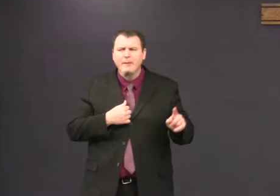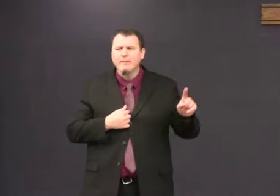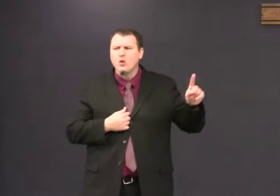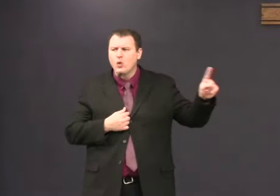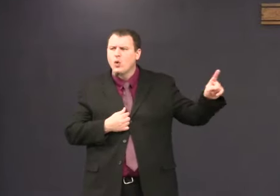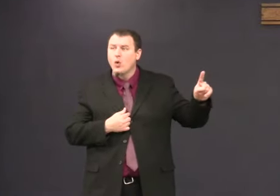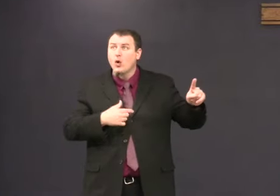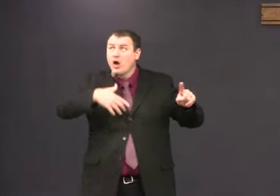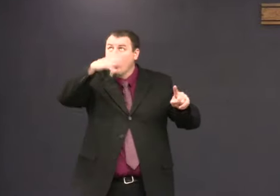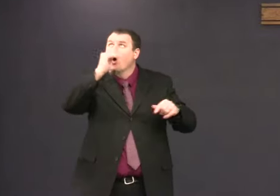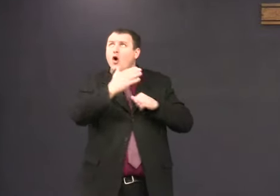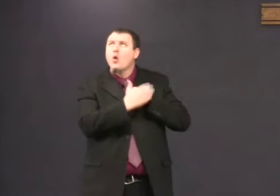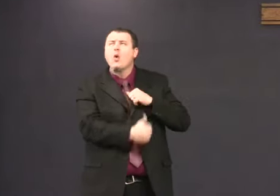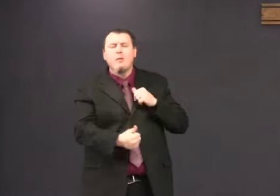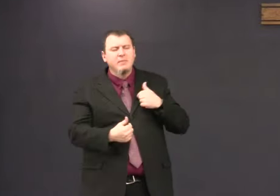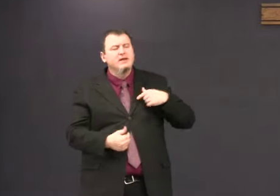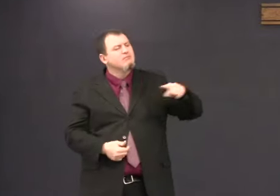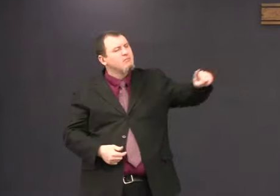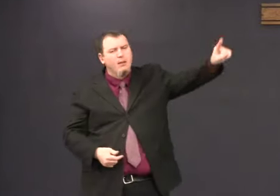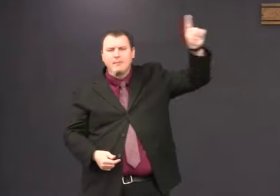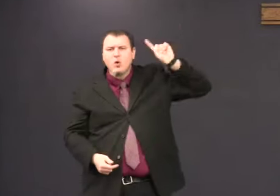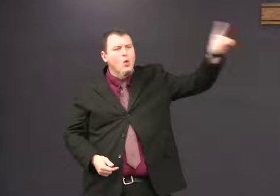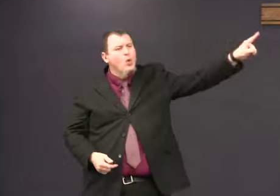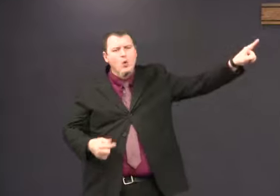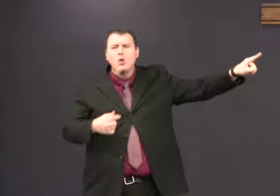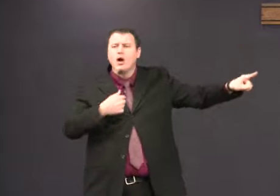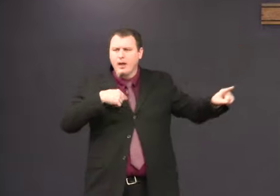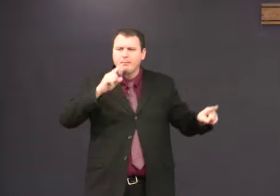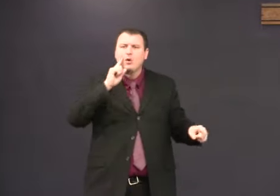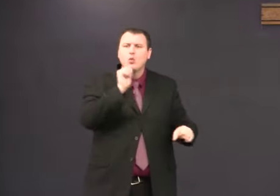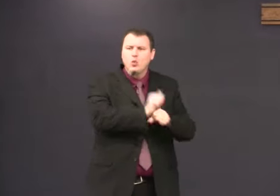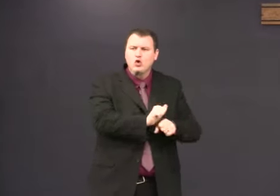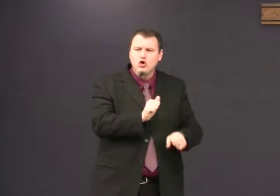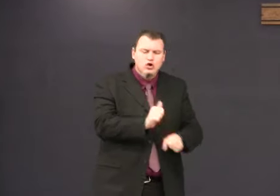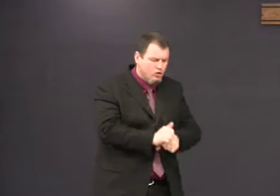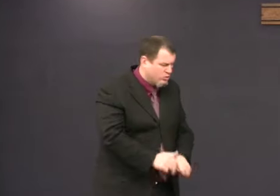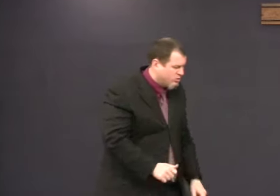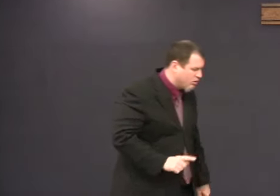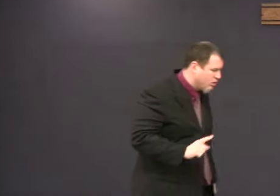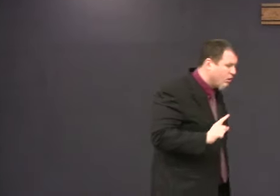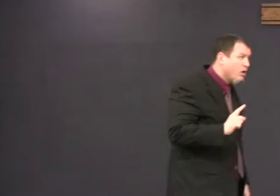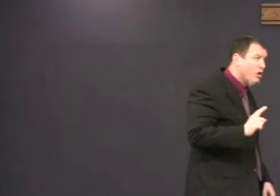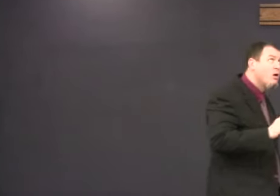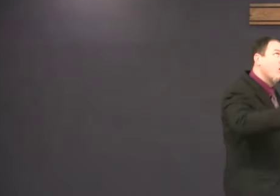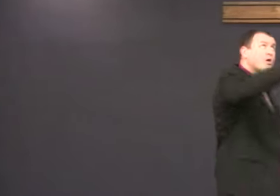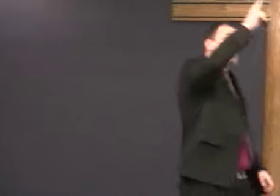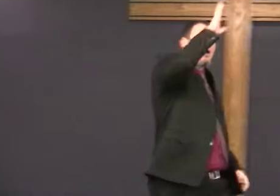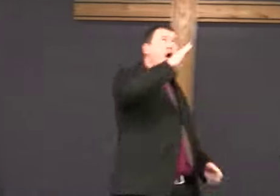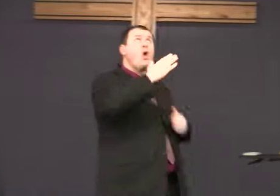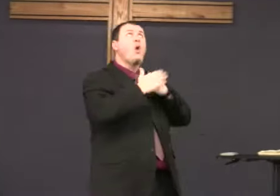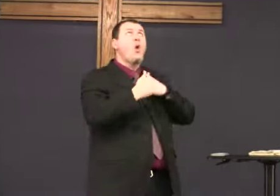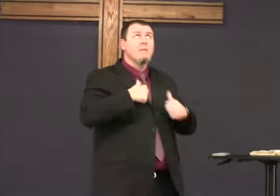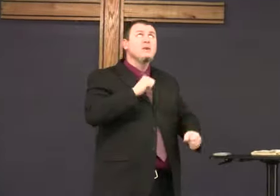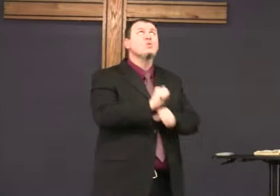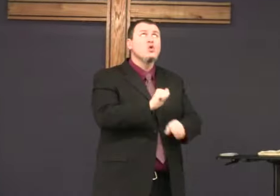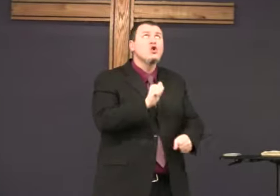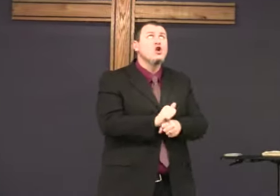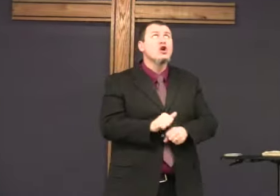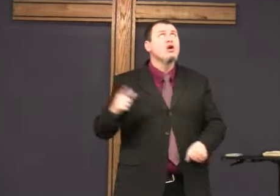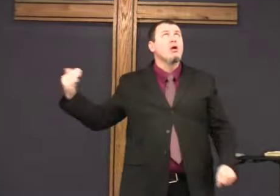He was determined. God has called me to go do this work, and I'm going to go work. God has called me